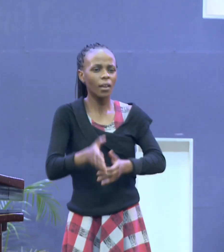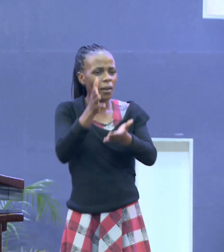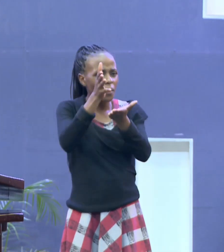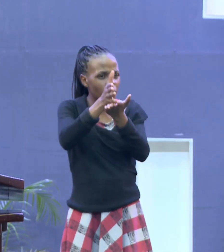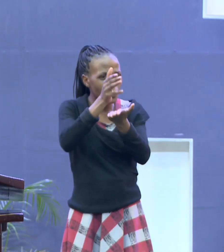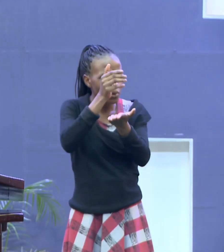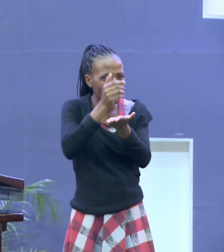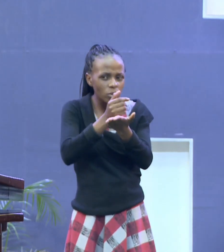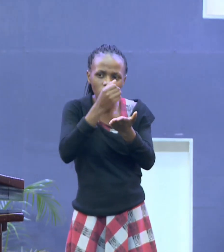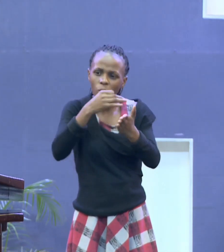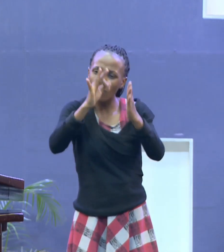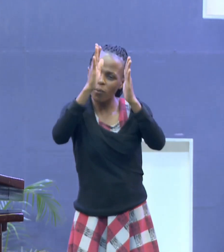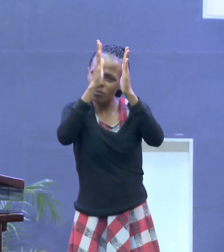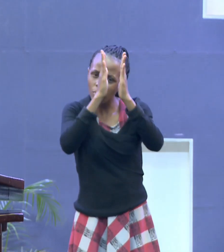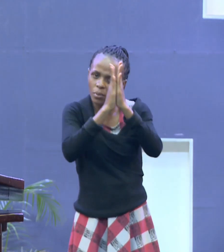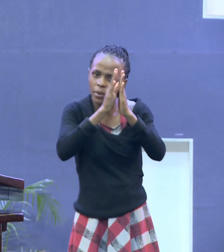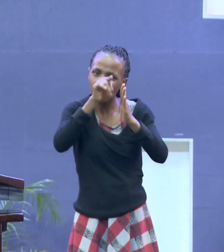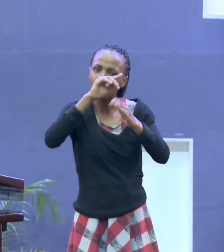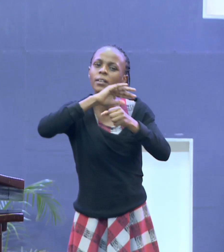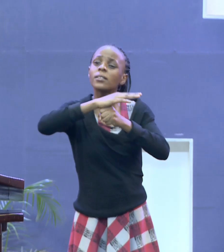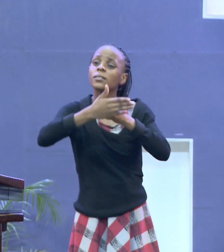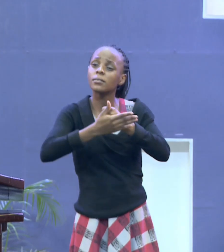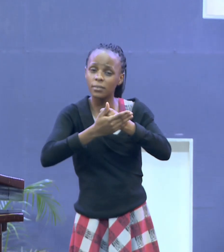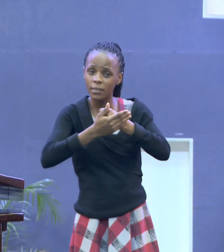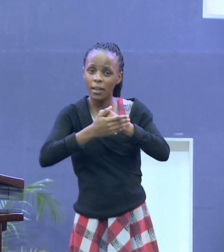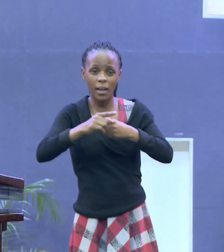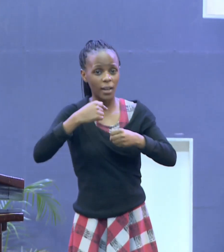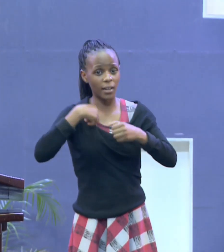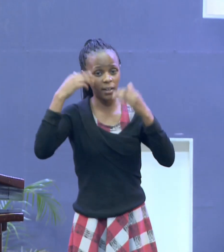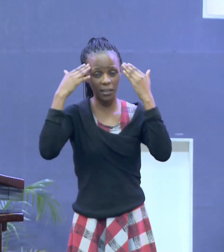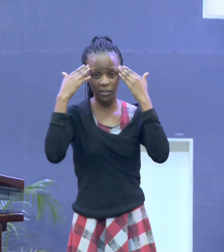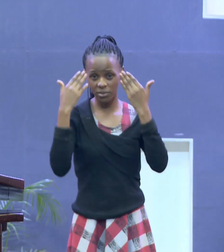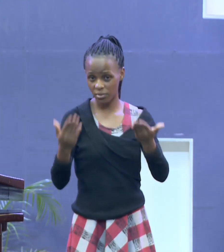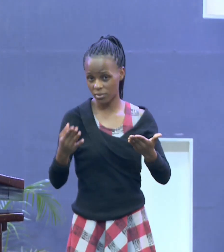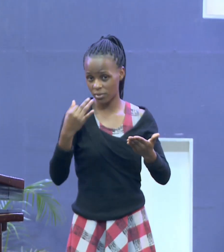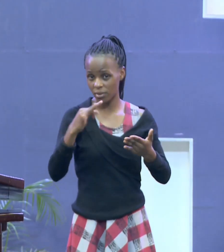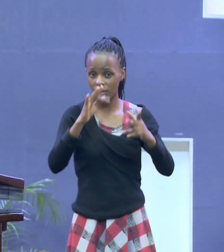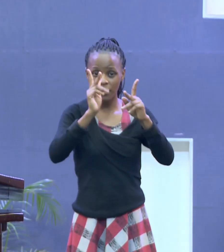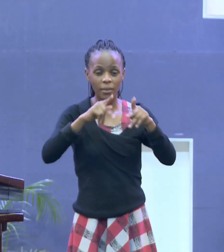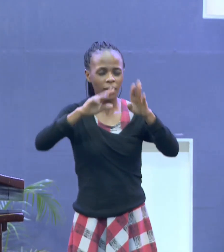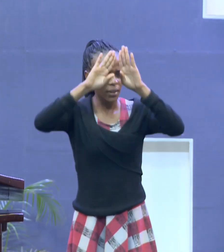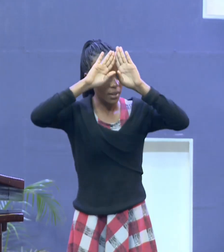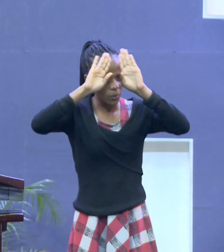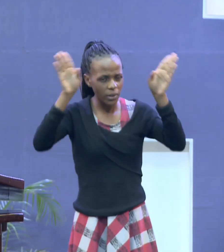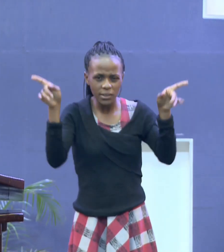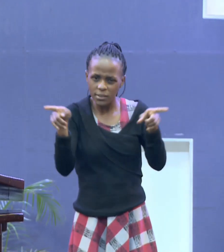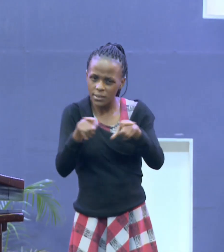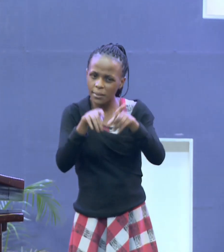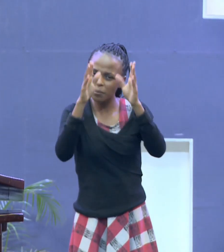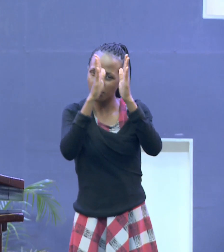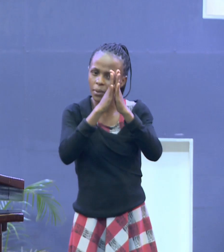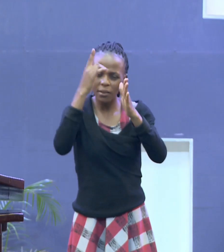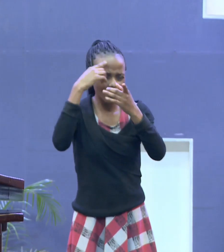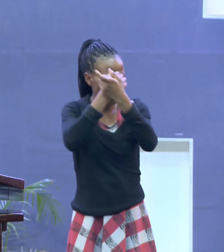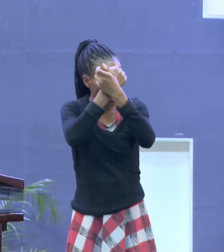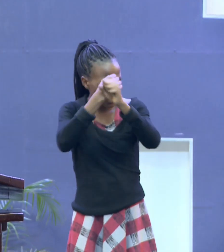eyo gy'okola simanyi oba abantu bakimanyi nti n'essaala ey'obulokozi eyo nga tujatula bibeera bigambo ebituyingiza mu ndagaano ne Kristo. Of,